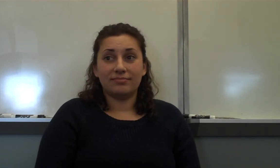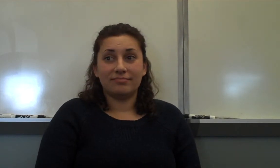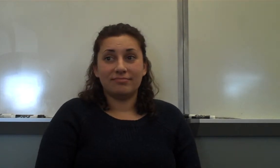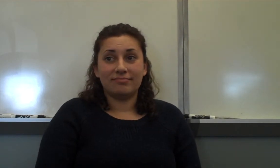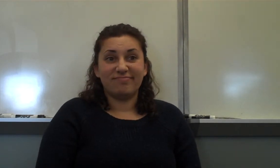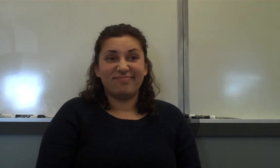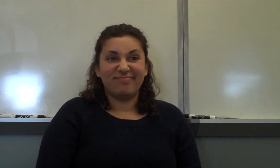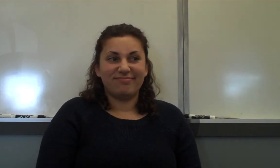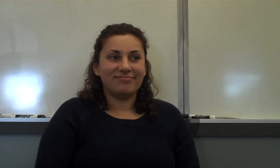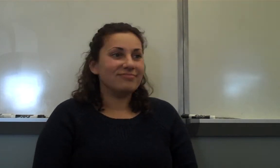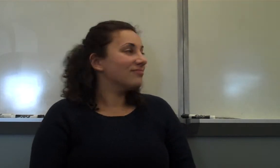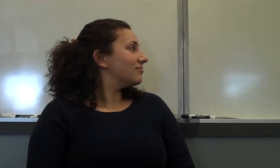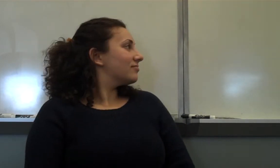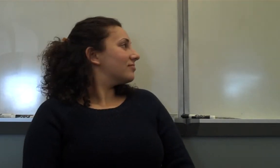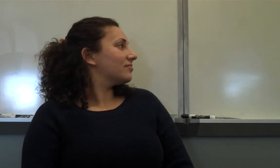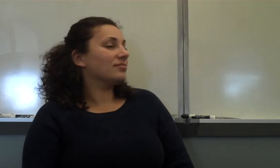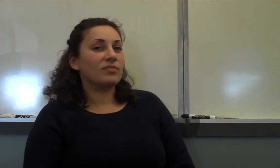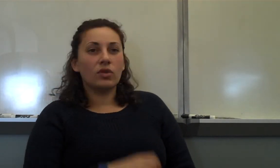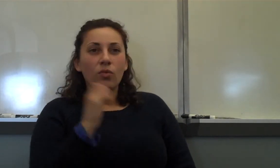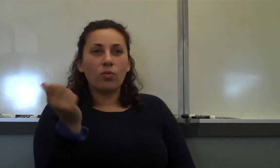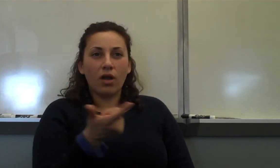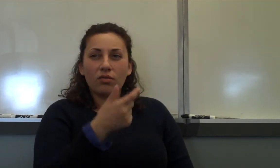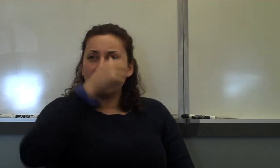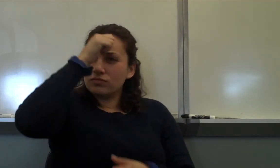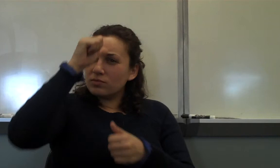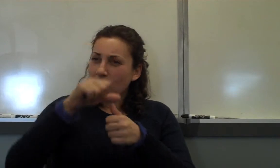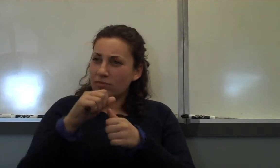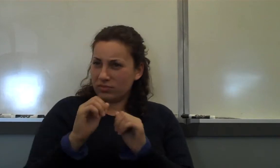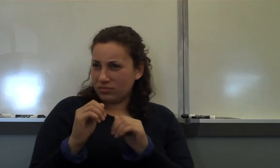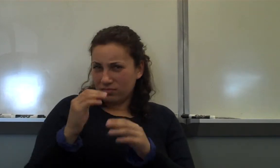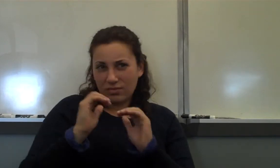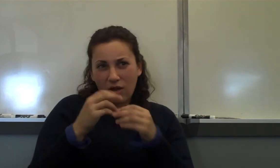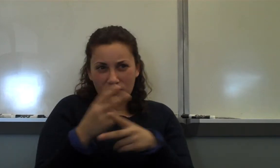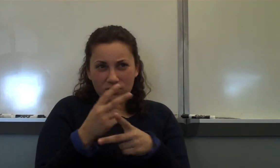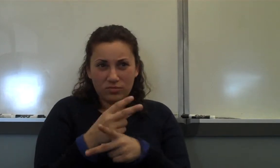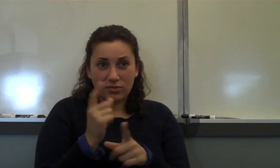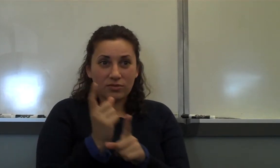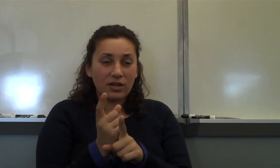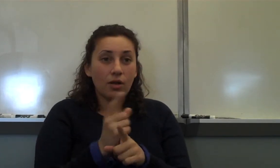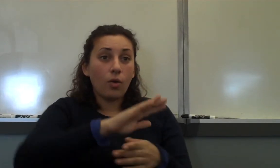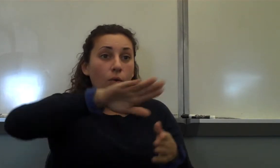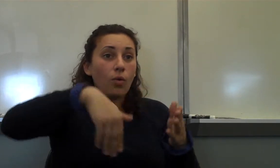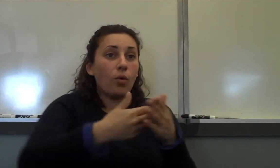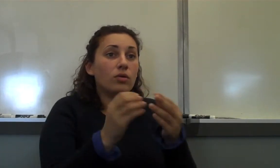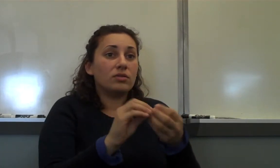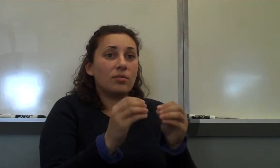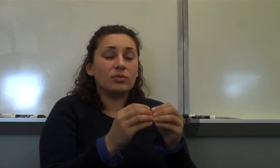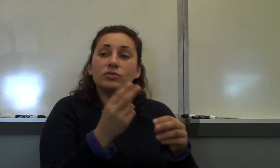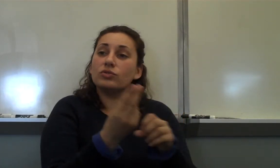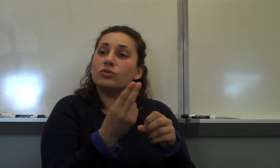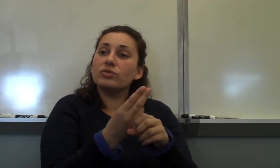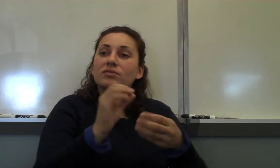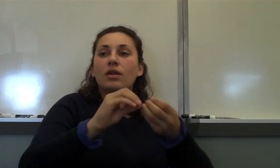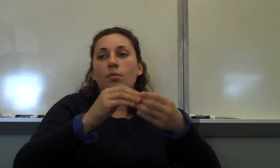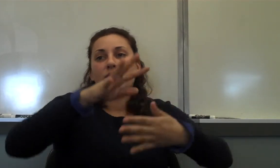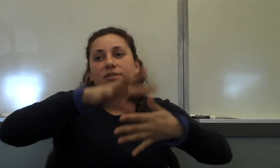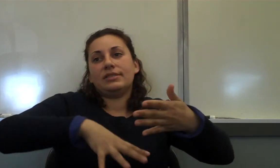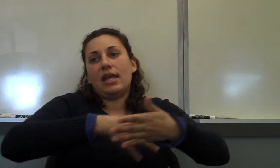Now, we all remember how to multiply whole numbers. Of course, we use our basic tables, but when we get numbers that are not